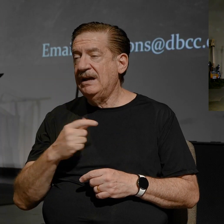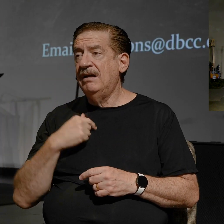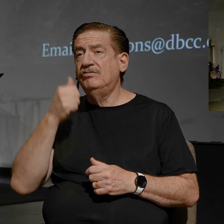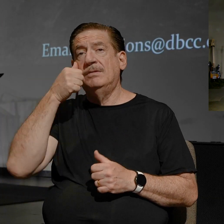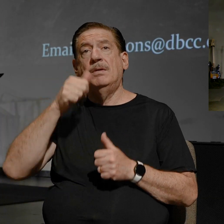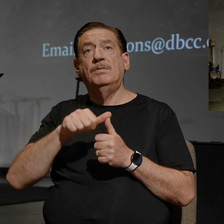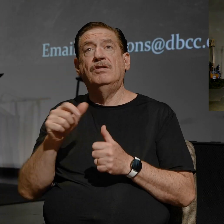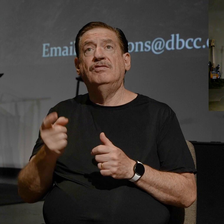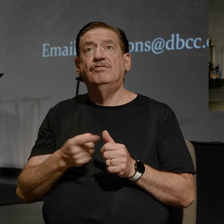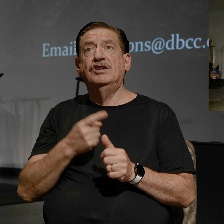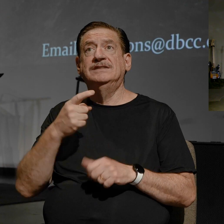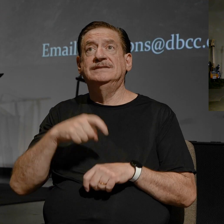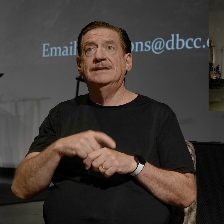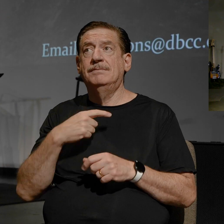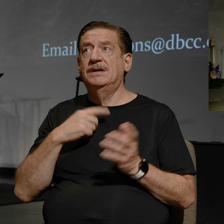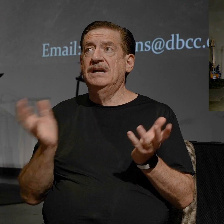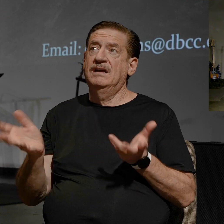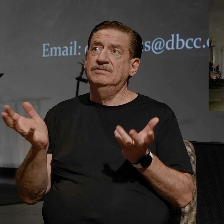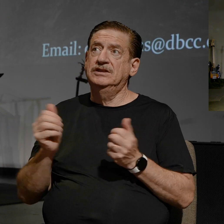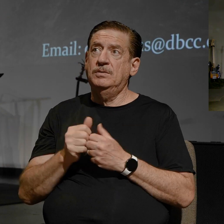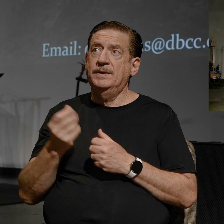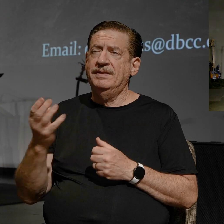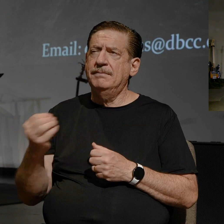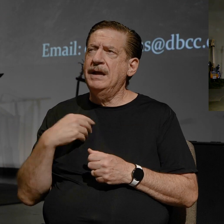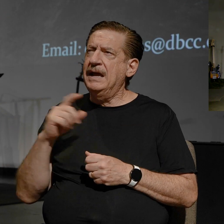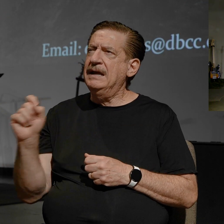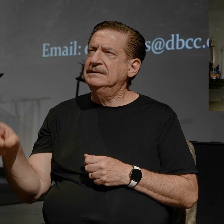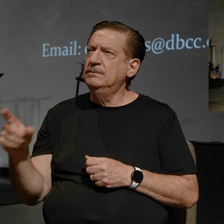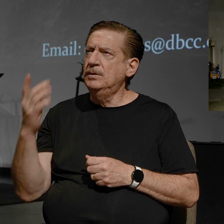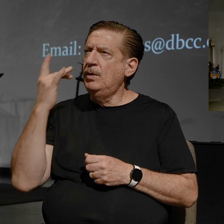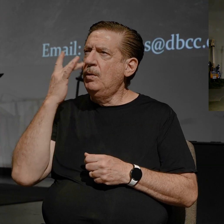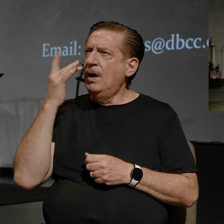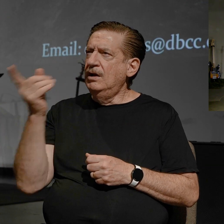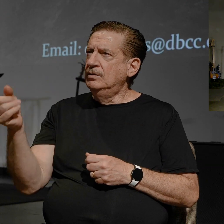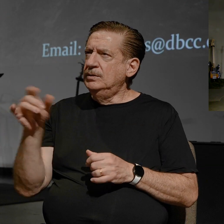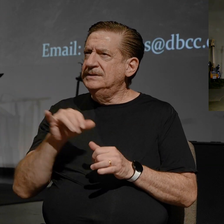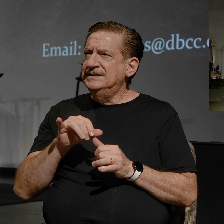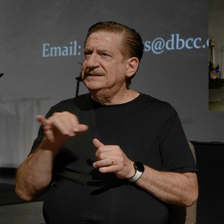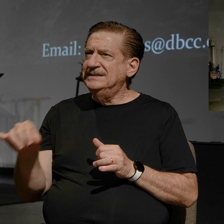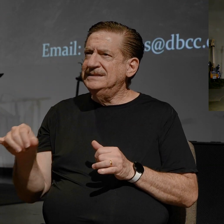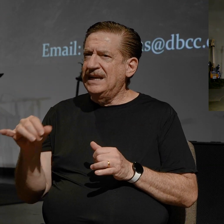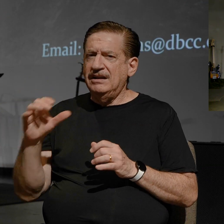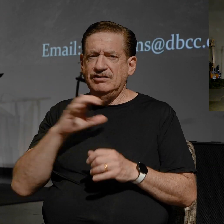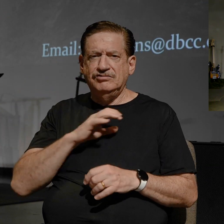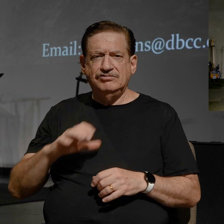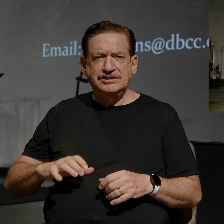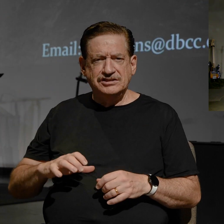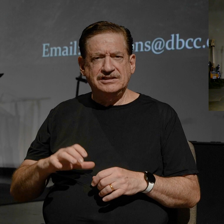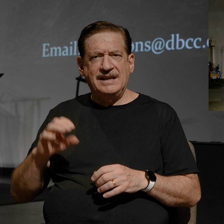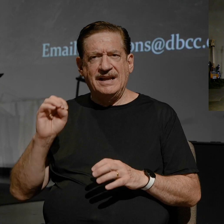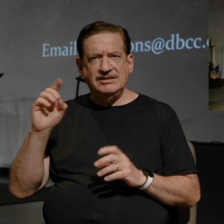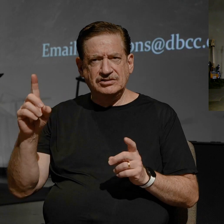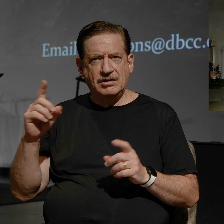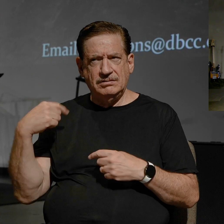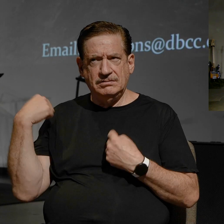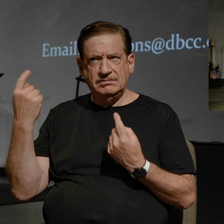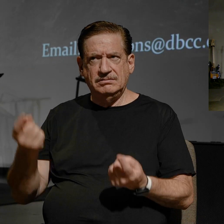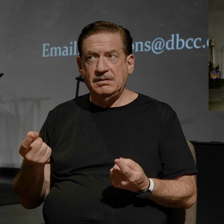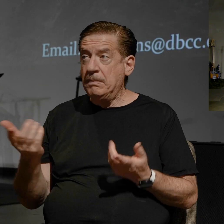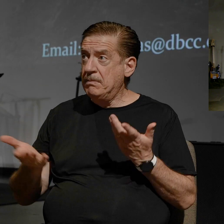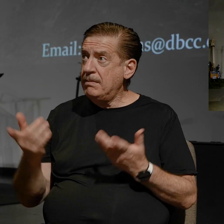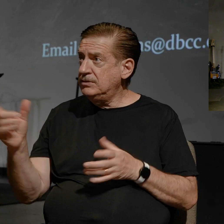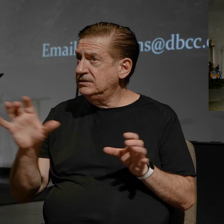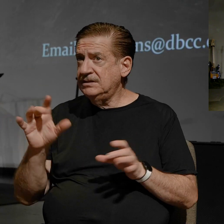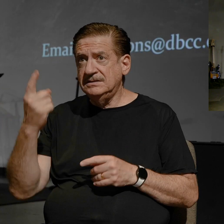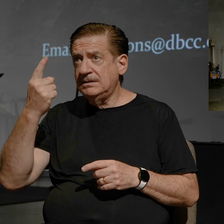having a conversation with him, I asked him, so why have you stayed in Christian education all these years? And you could have maybe done